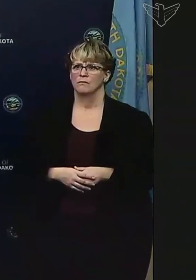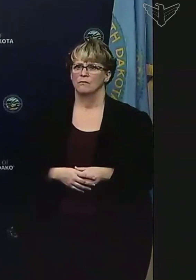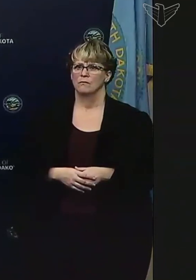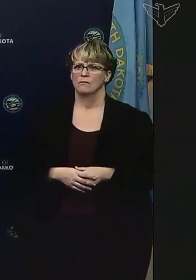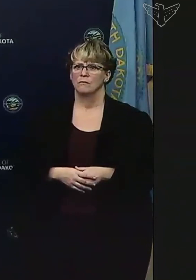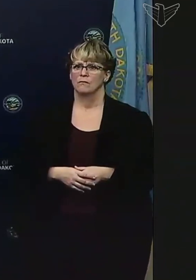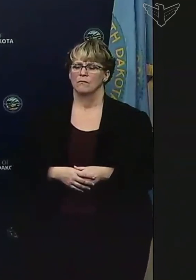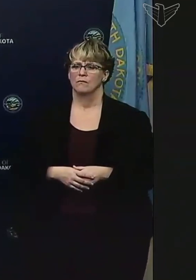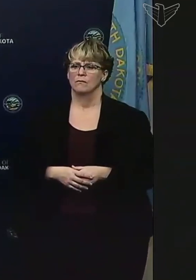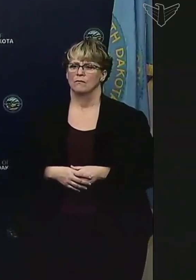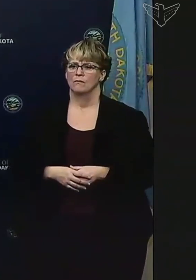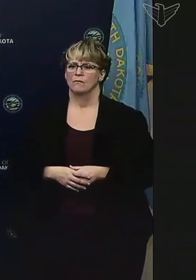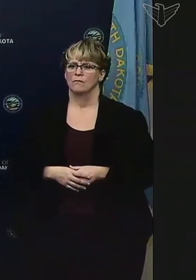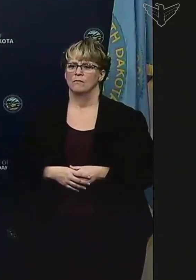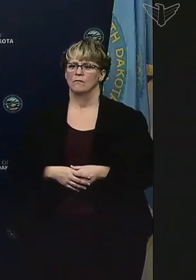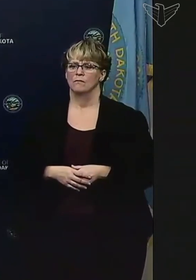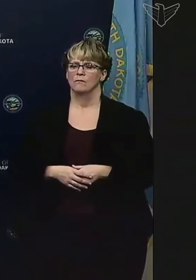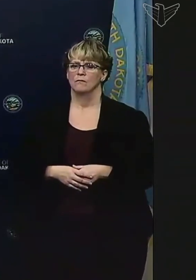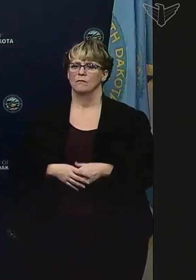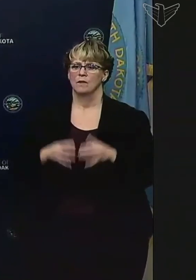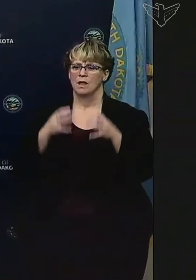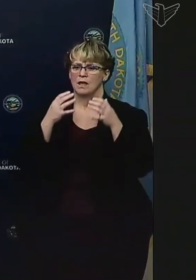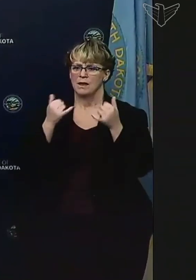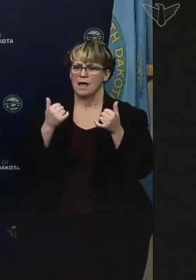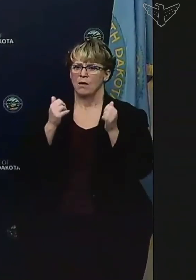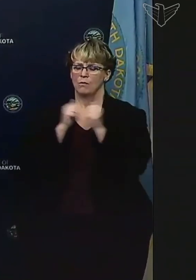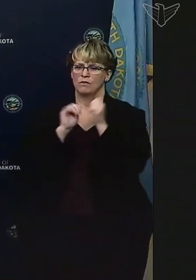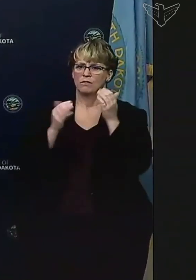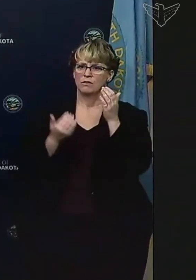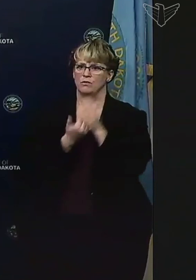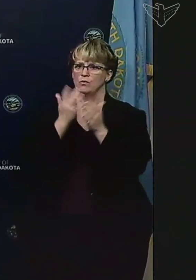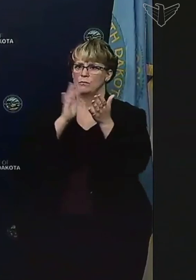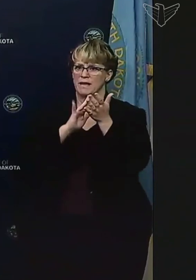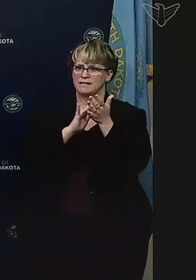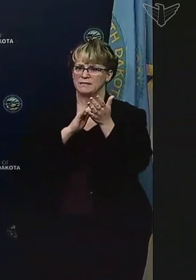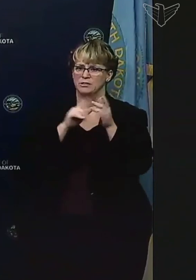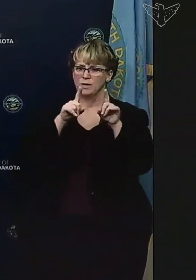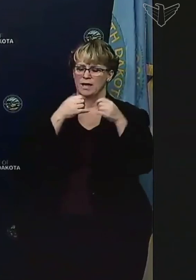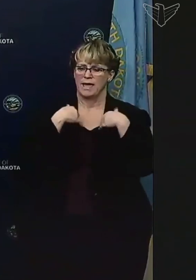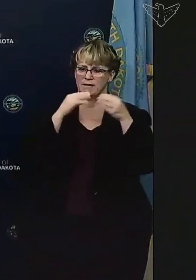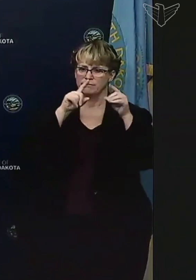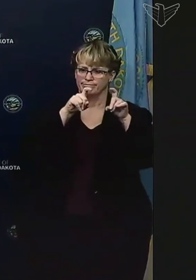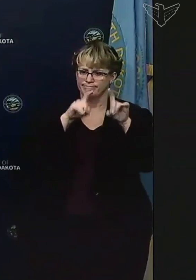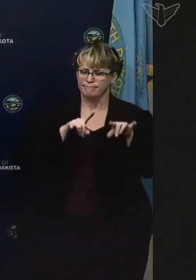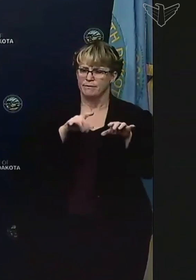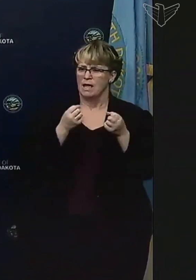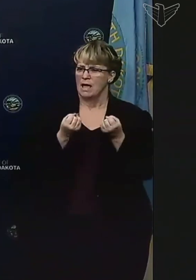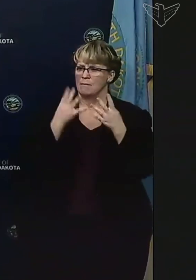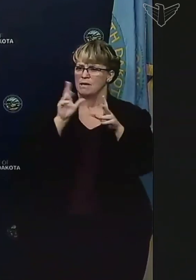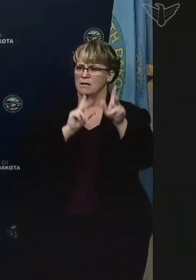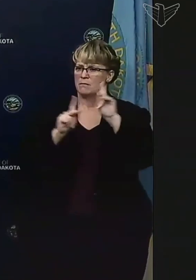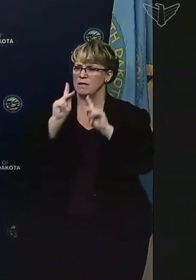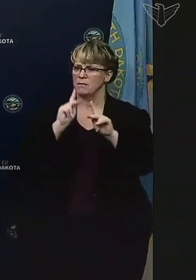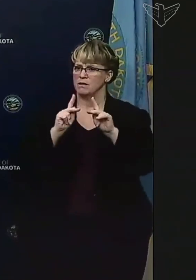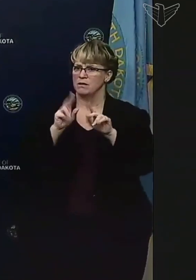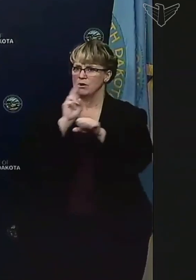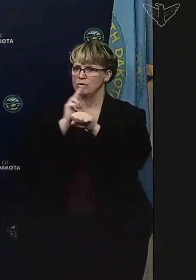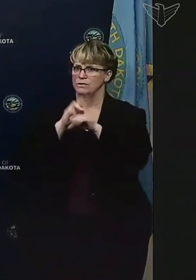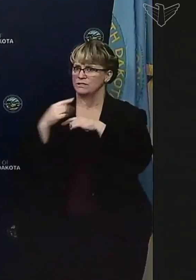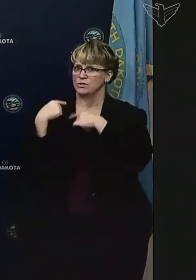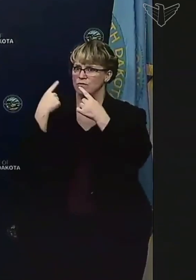the clinical trial is underway at Sanford, do we have any numbers on how many people are in it thus